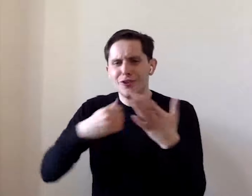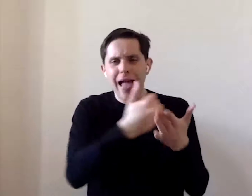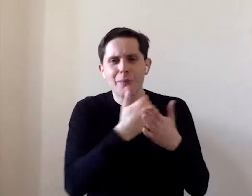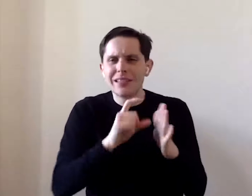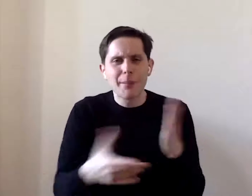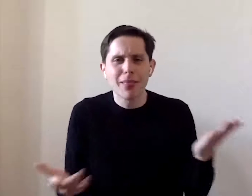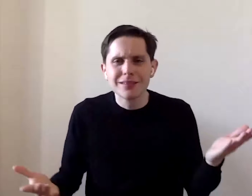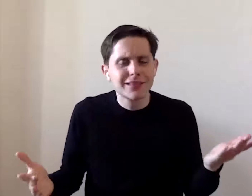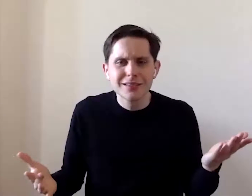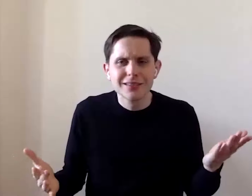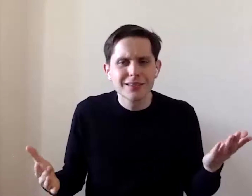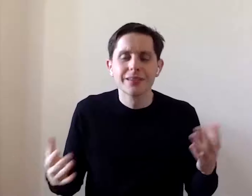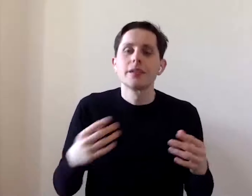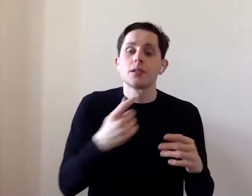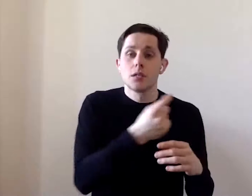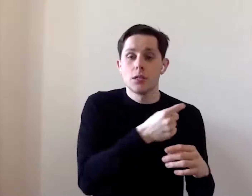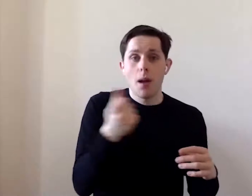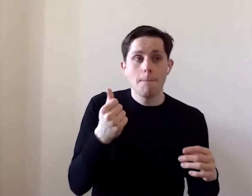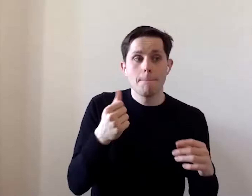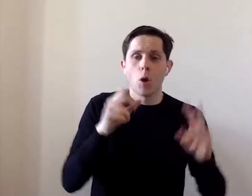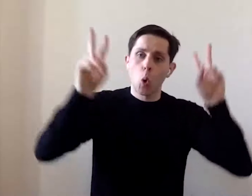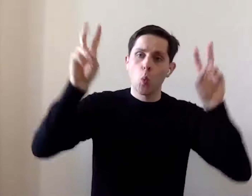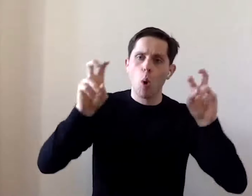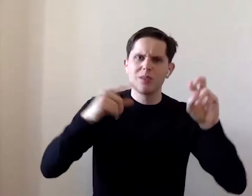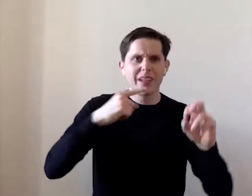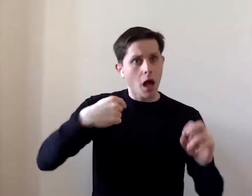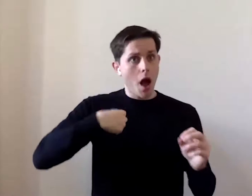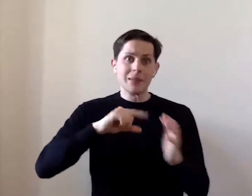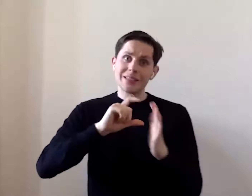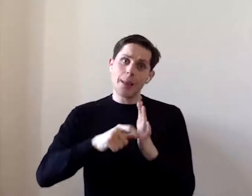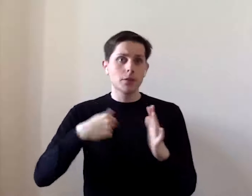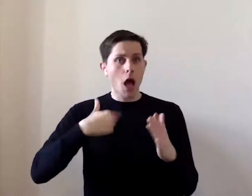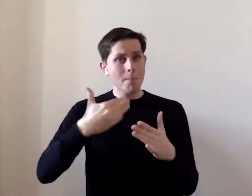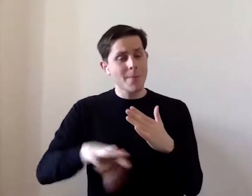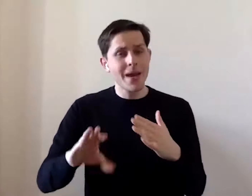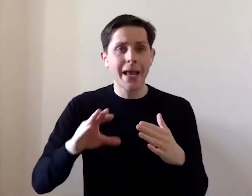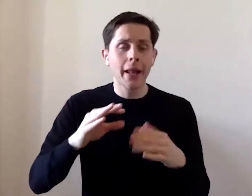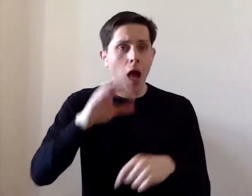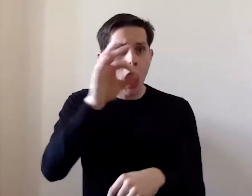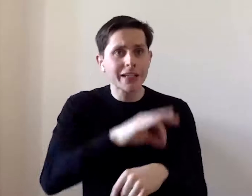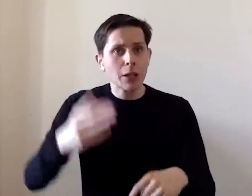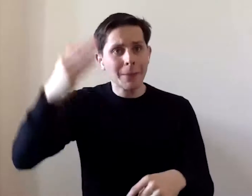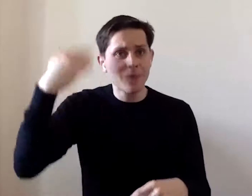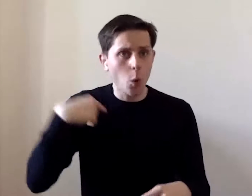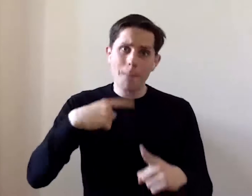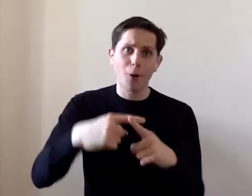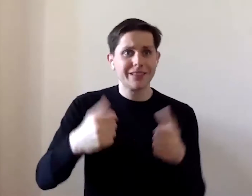quotes from people who have no context. So you have no idea who they are, saying really positive things about